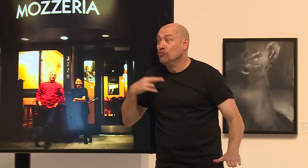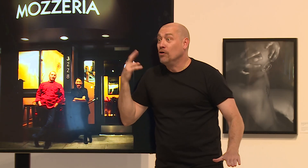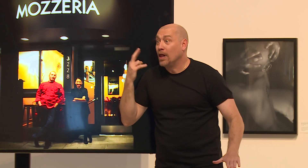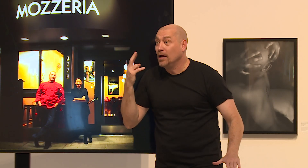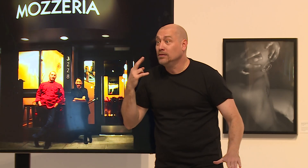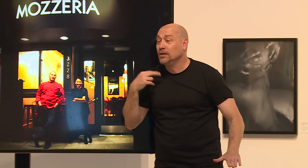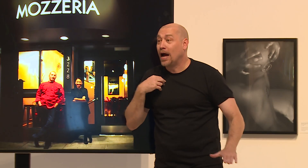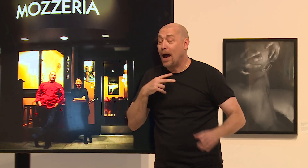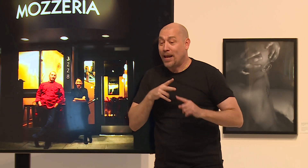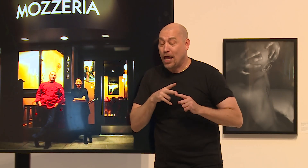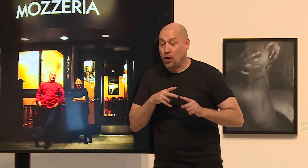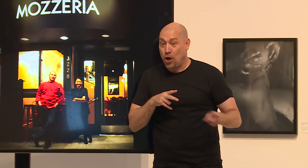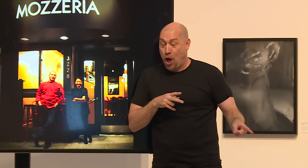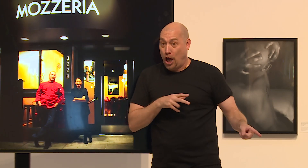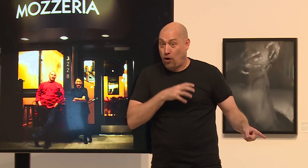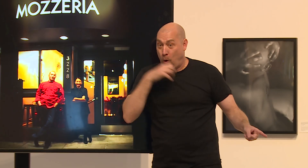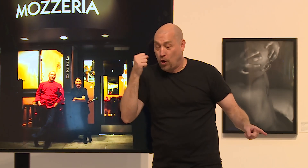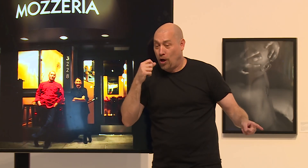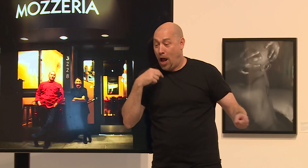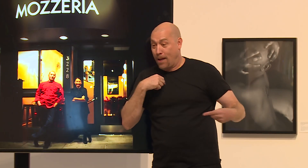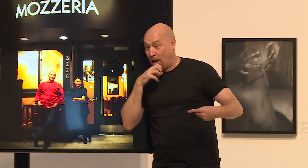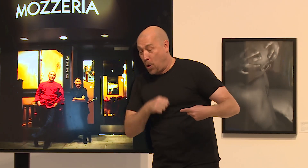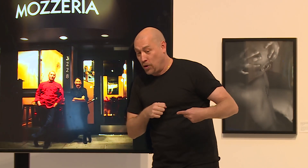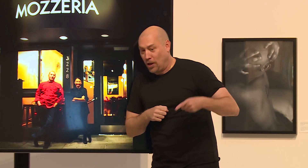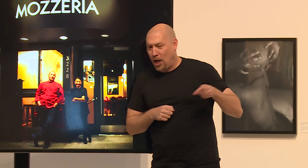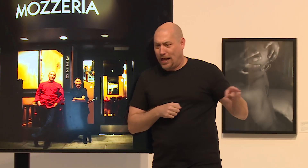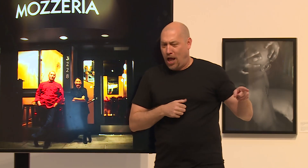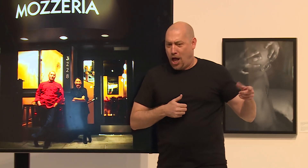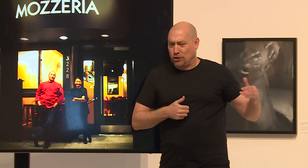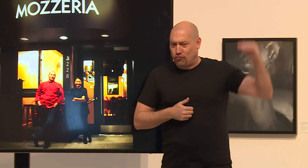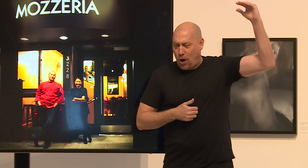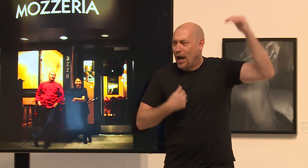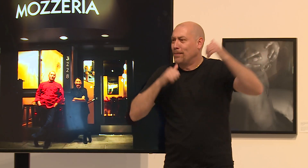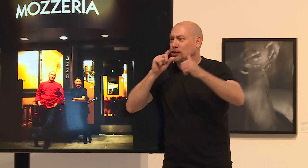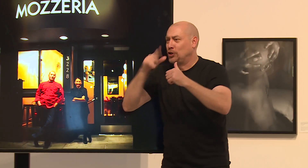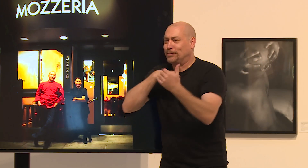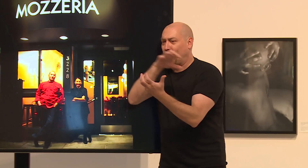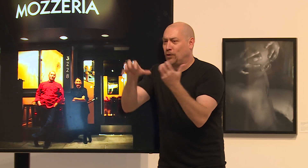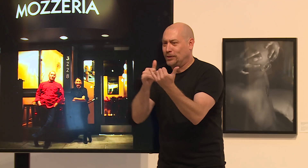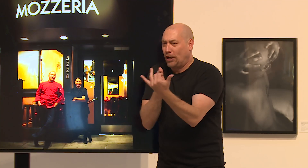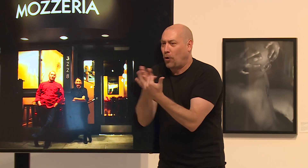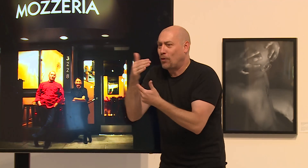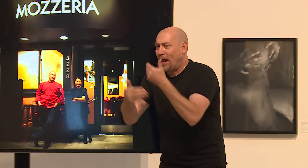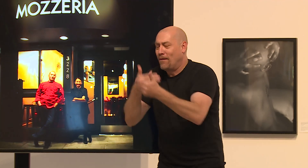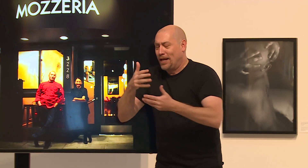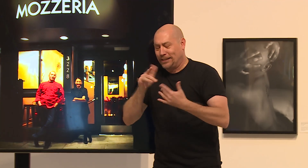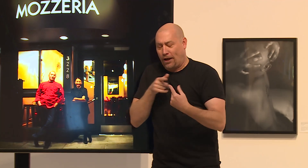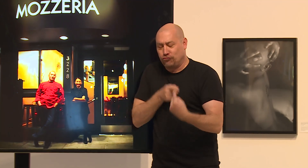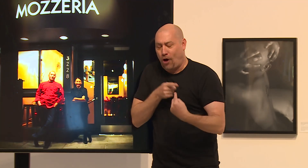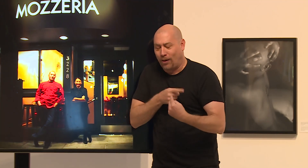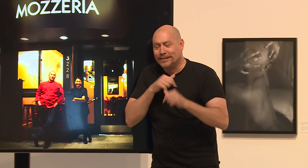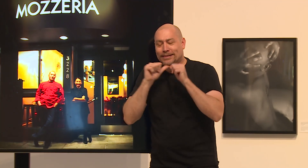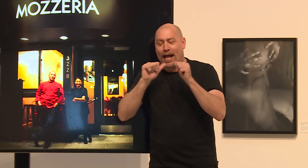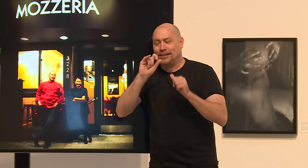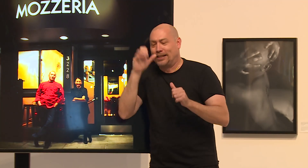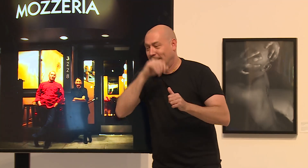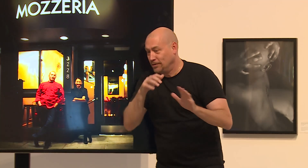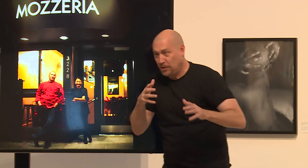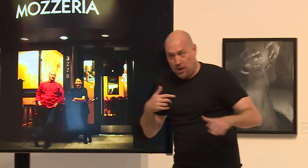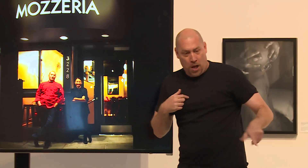kids. And, thinking, he's this way, I'm this way. And so, anyway, just trying to get through that about a kid or an adult or